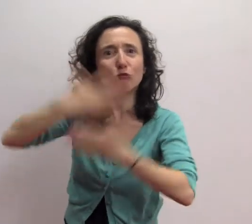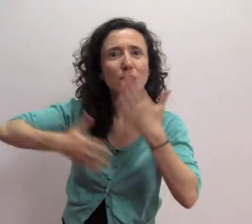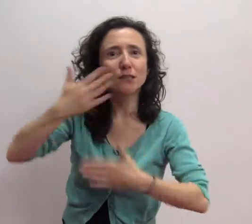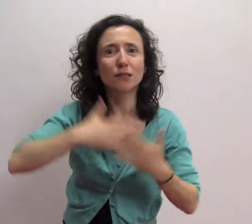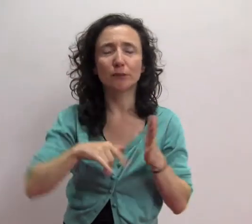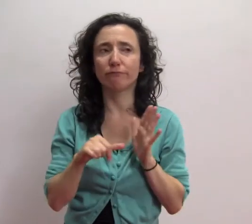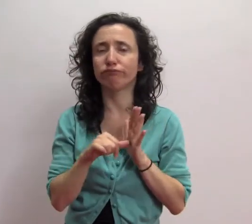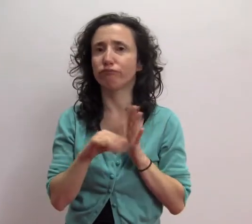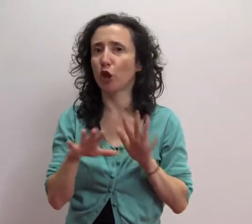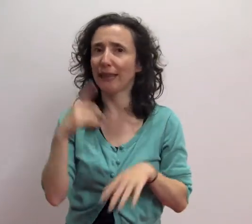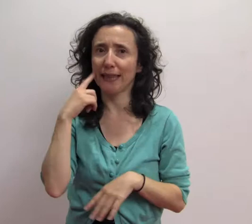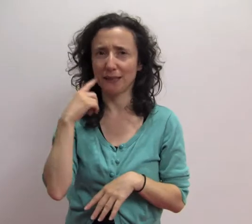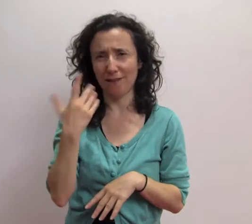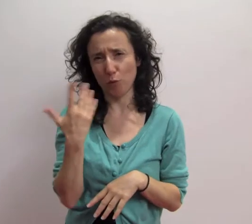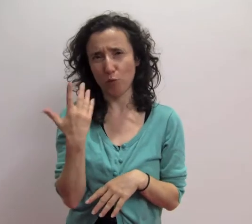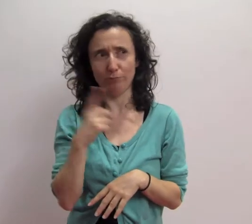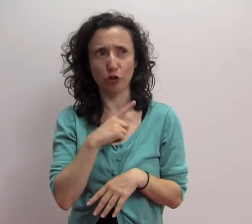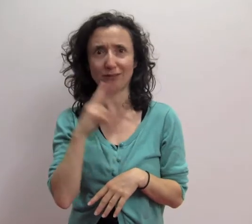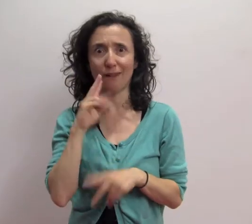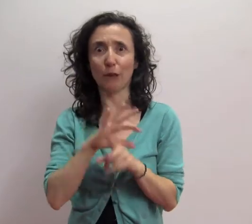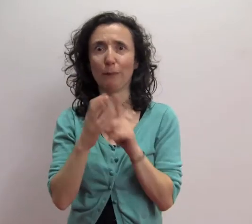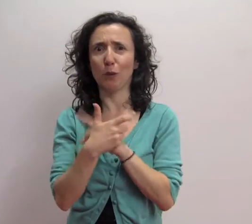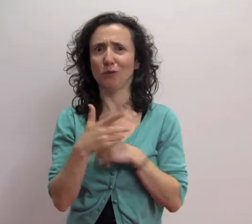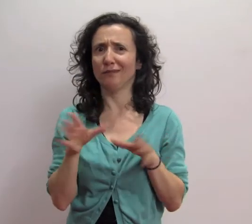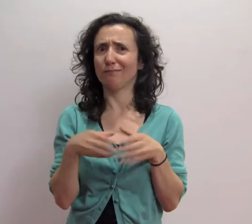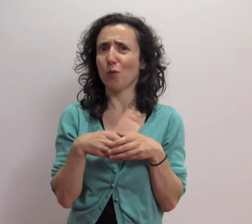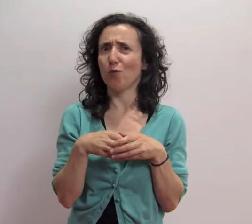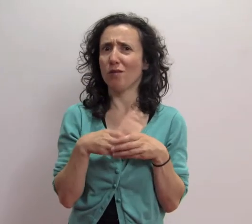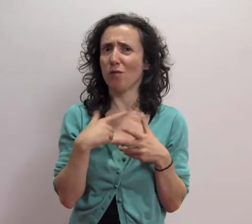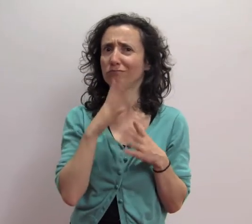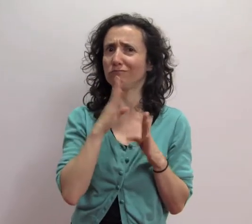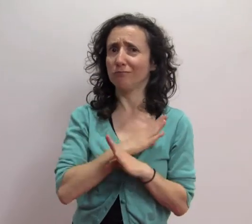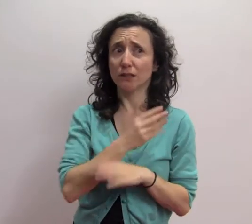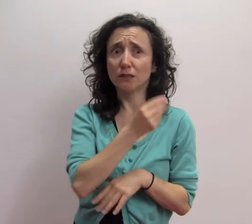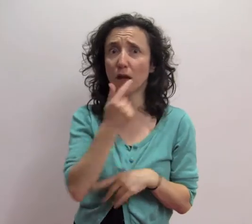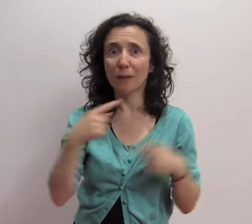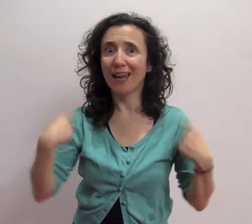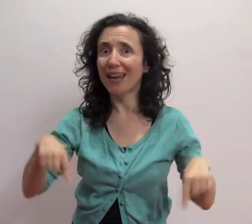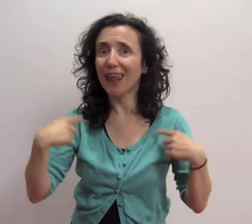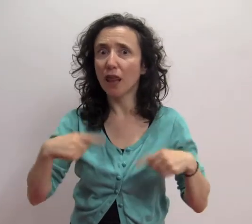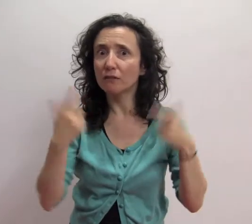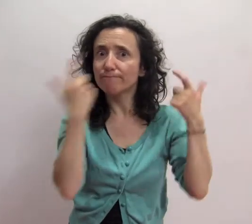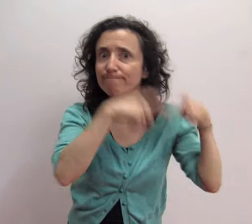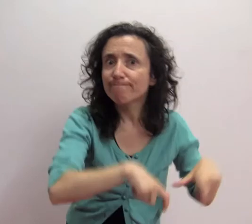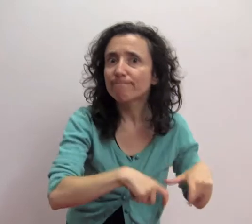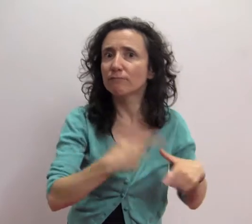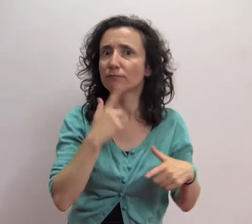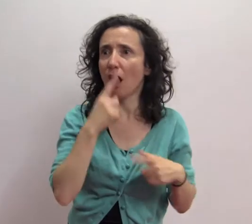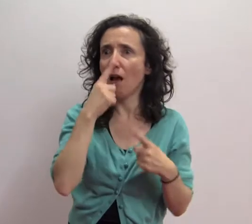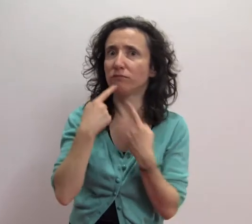deaf people and their experience about immigrating and about being an immigrant, and the deaf community weren't very